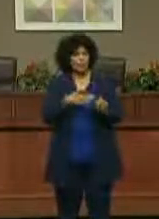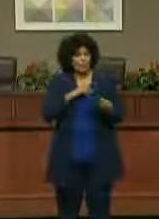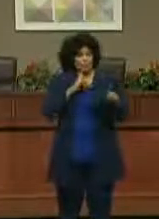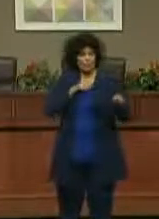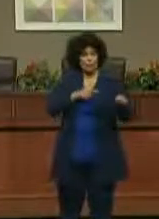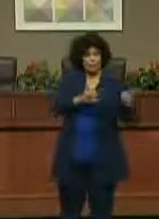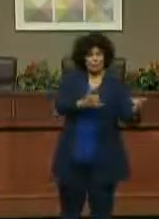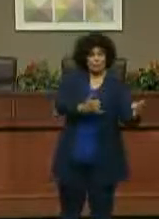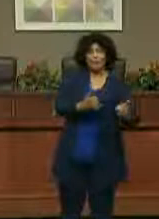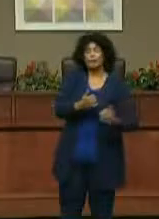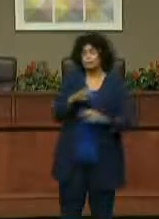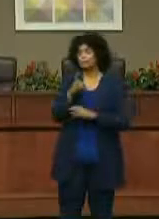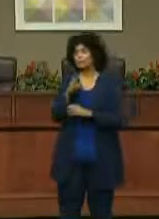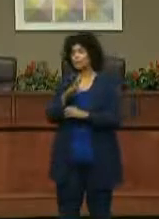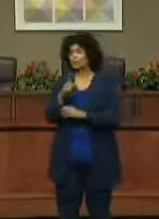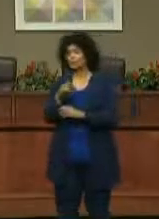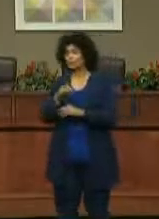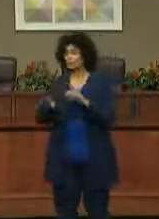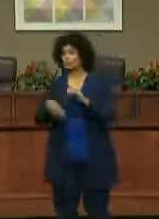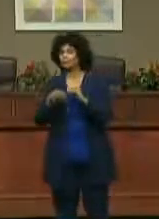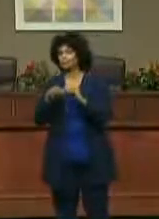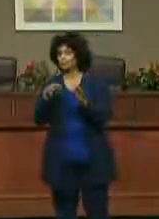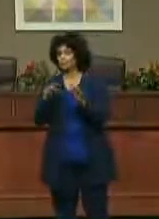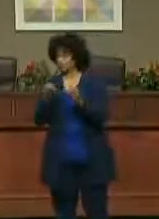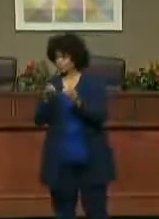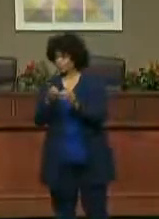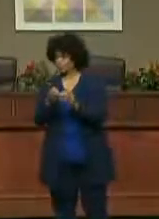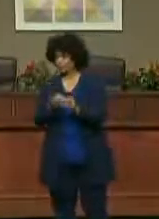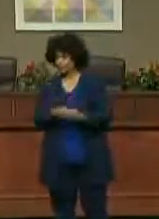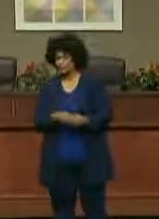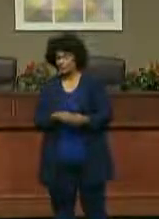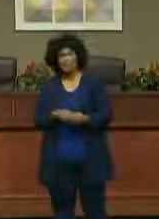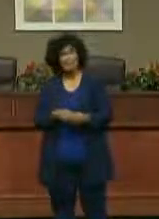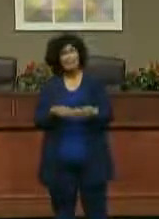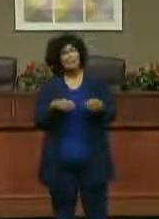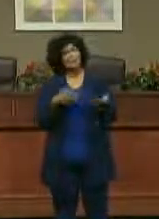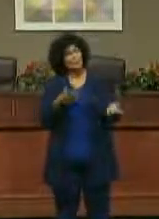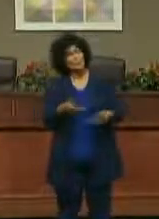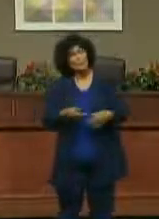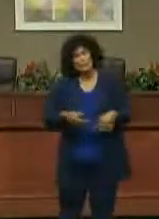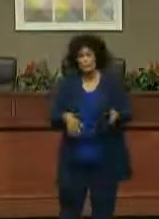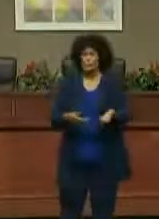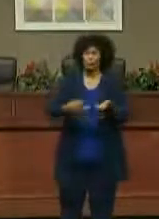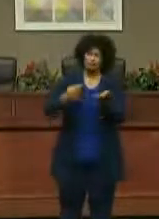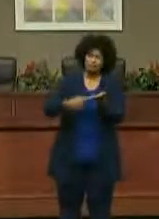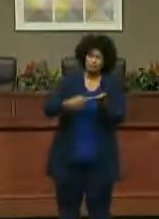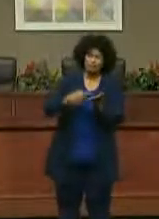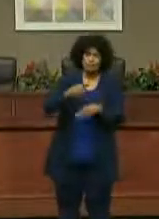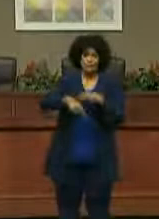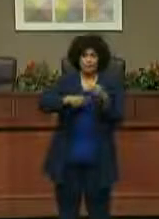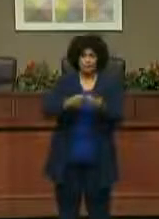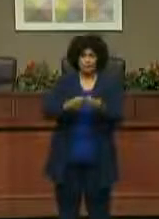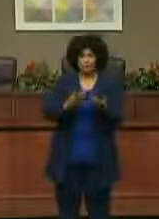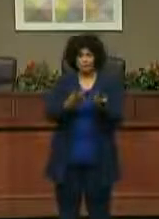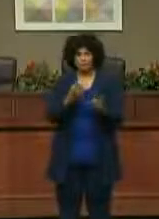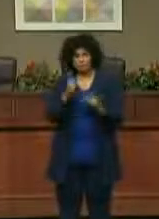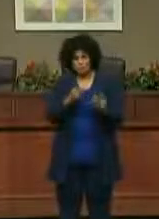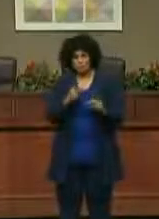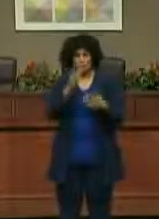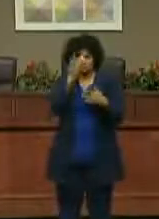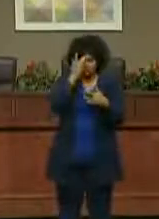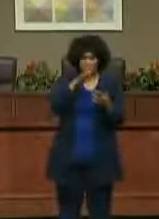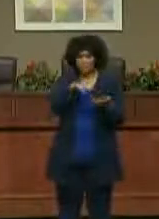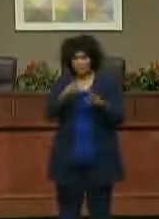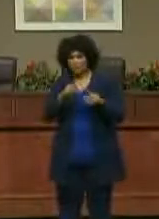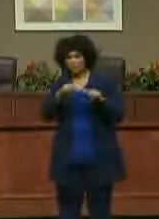point. When we talk about these cases, to me, it's a bit real. Even within